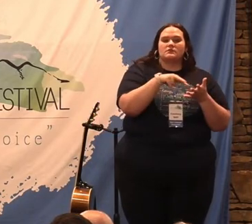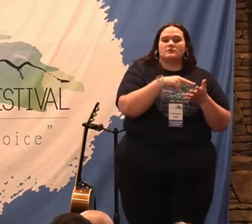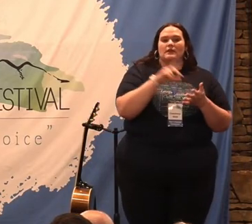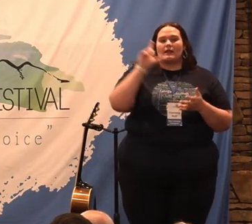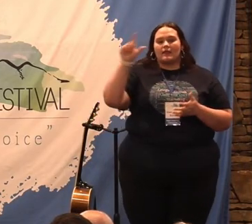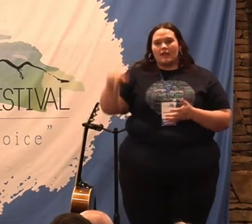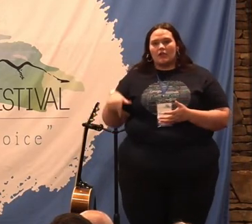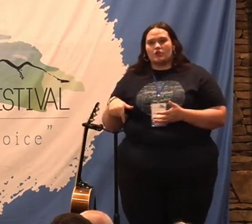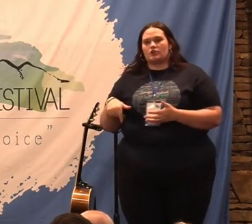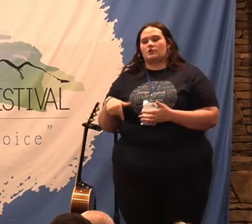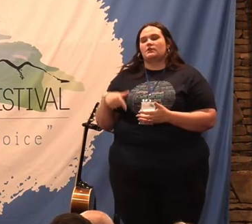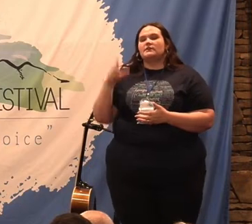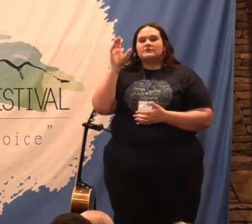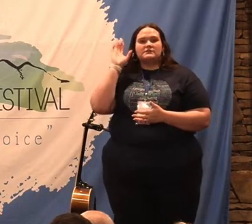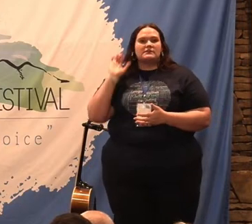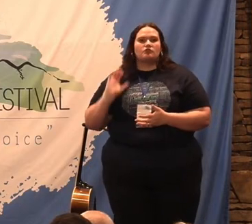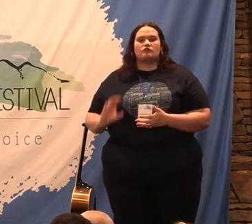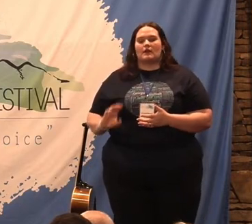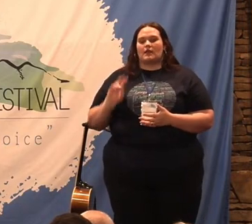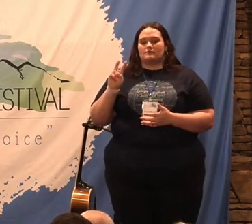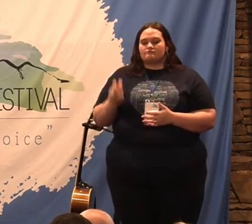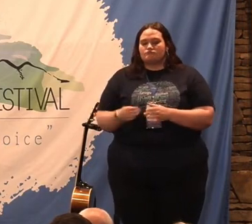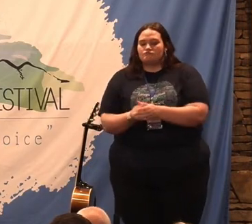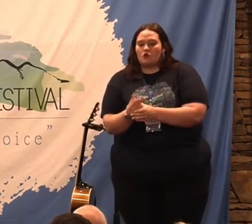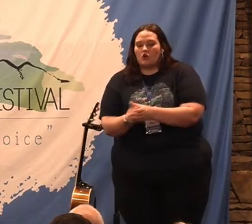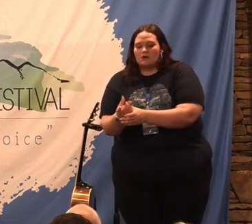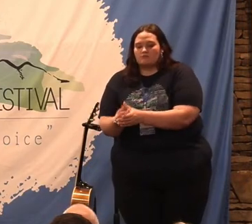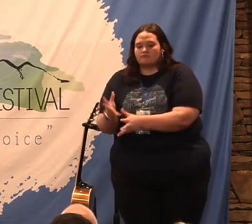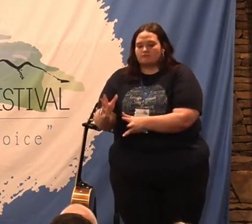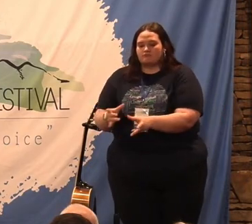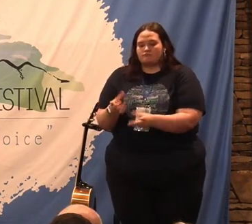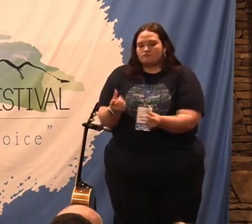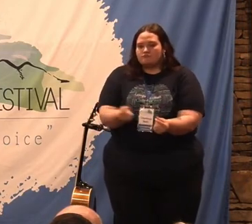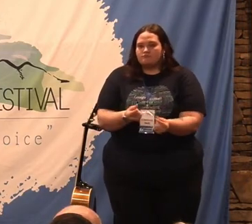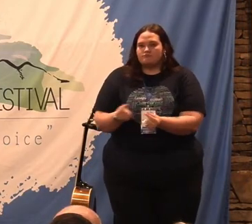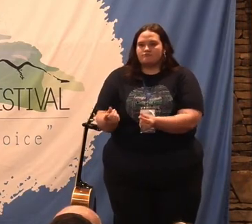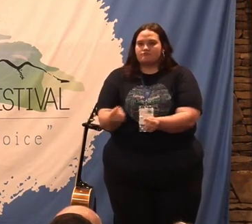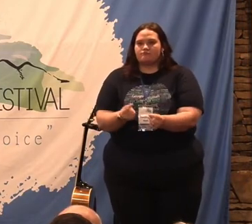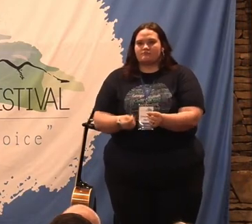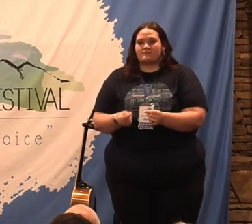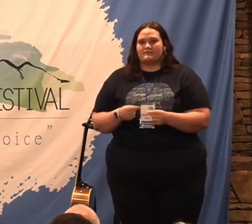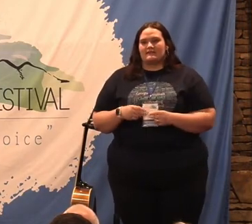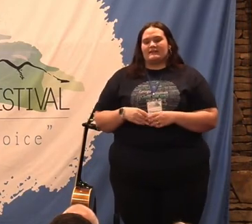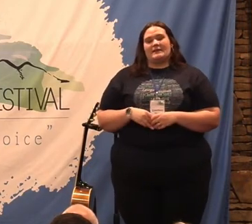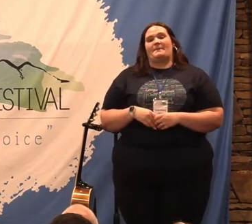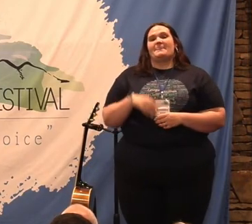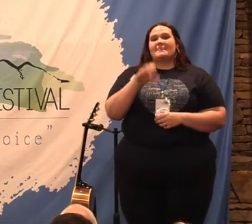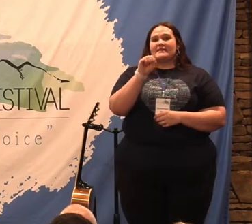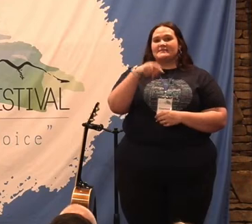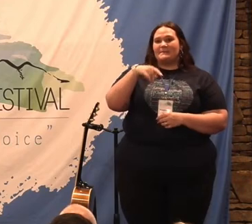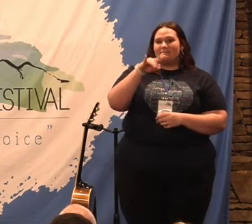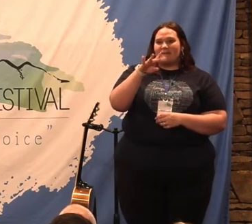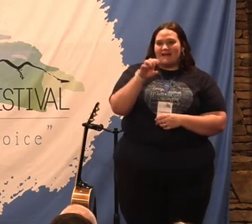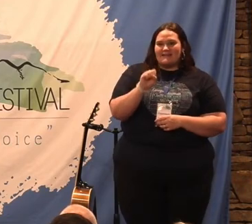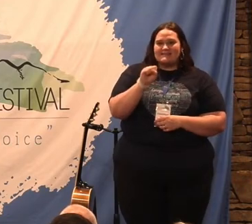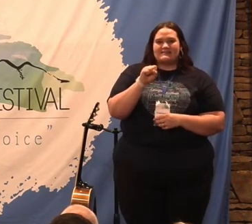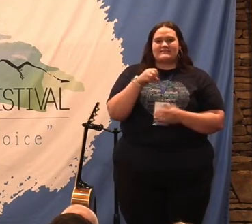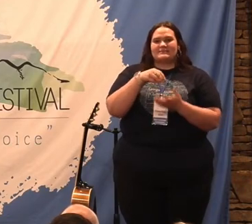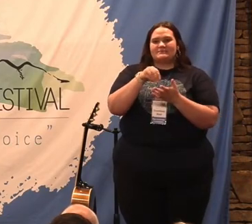in the garden weeding the curly endive. Spice rack was in perfect Dewey decimal order. Scullery floor